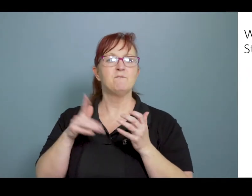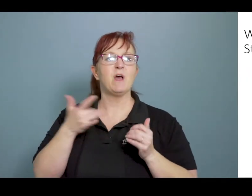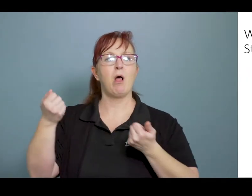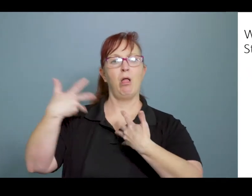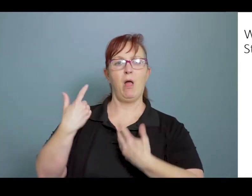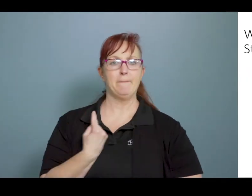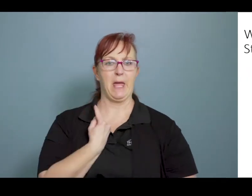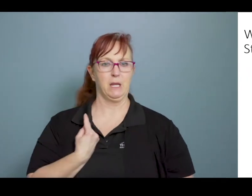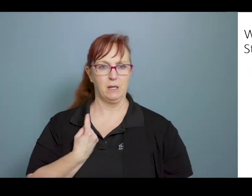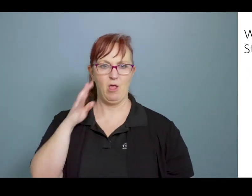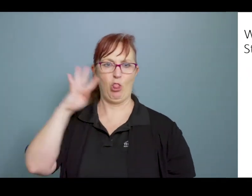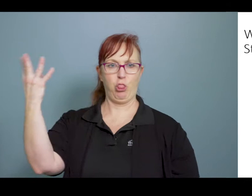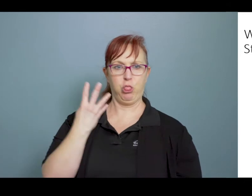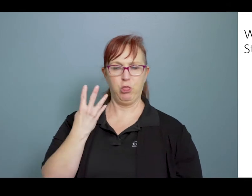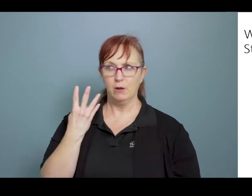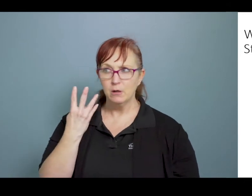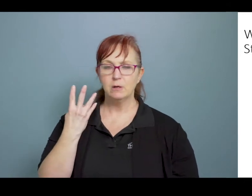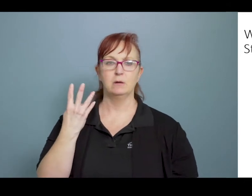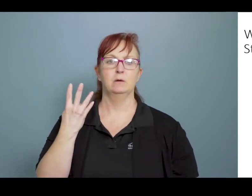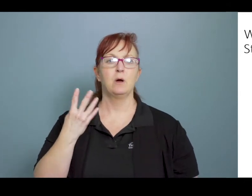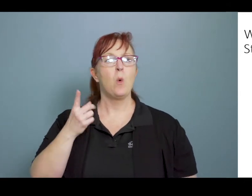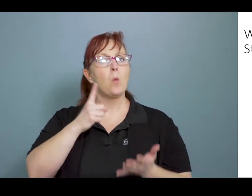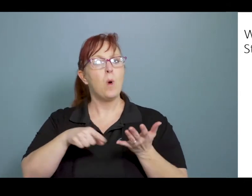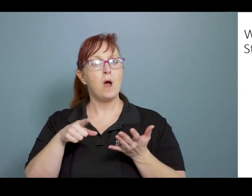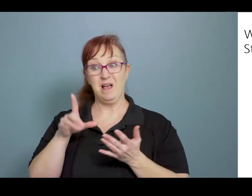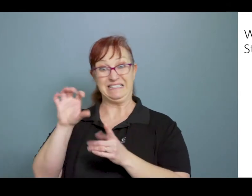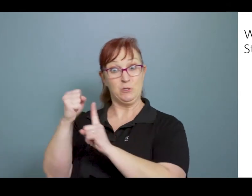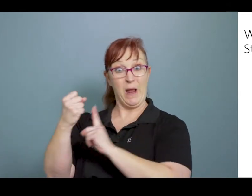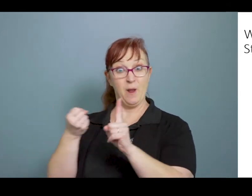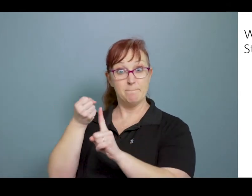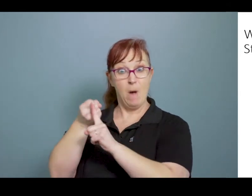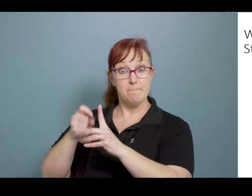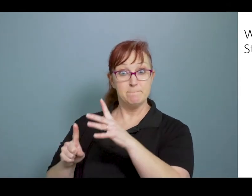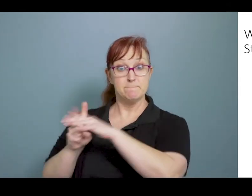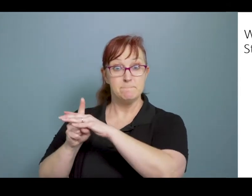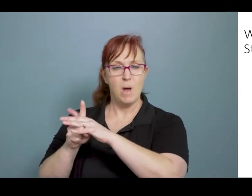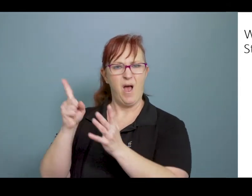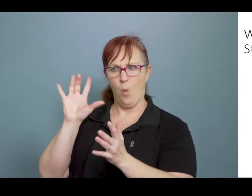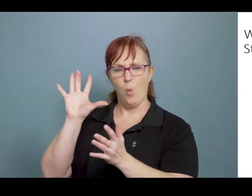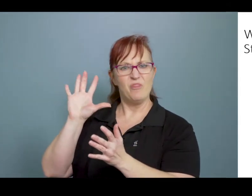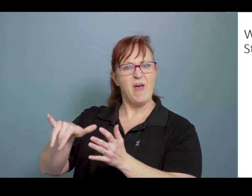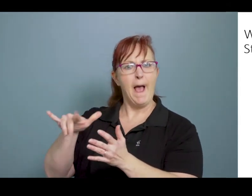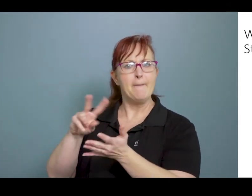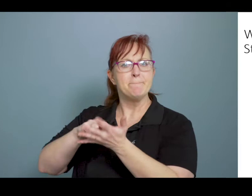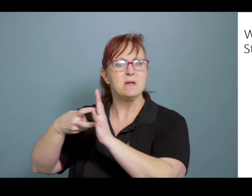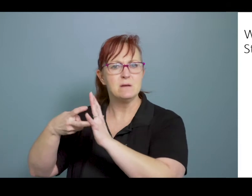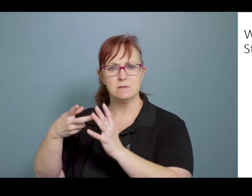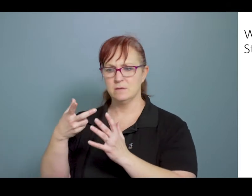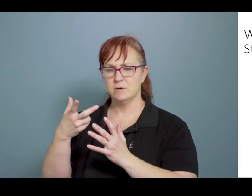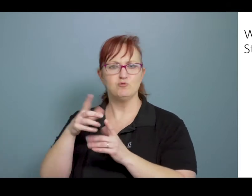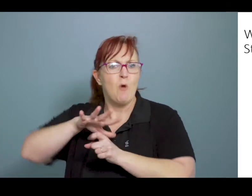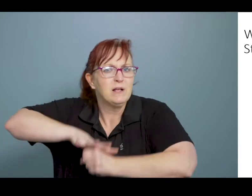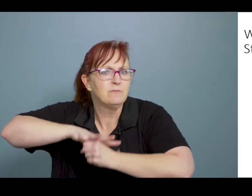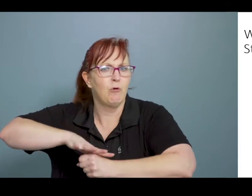So what makes something stressful or traumatic? There's a lot of commonality on